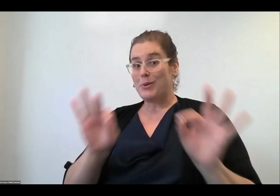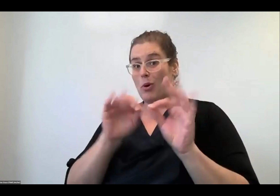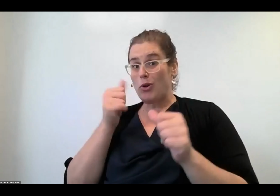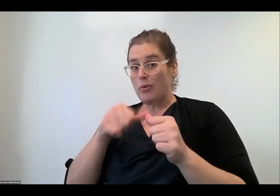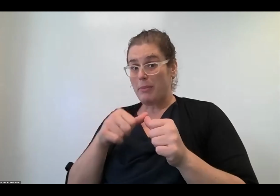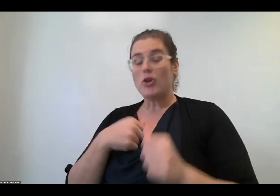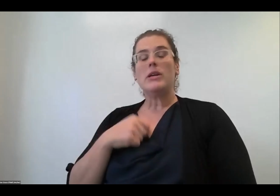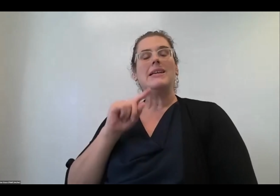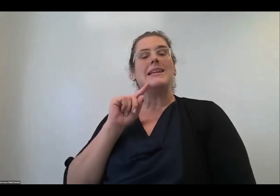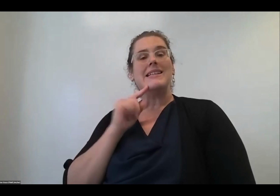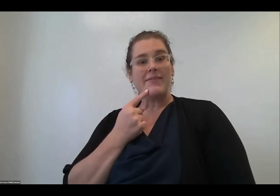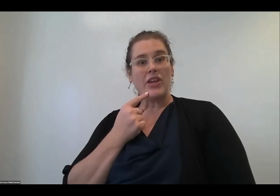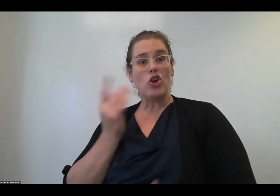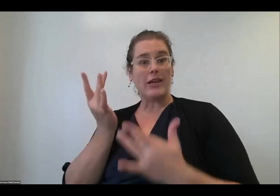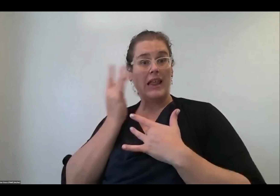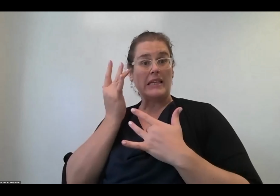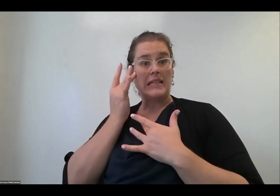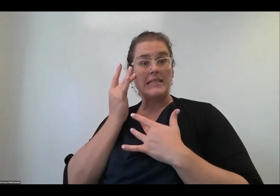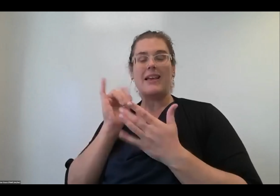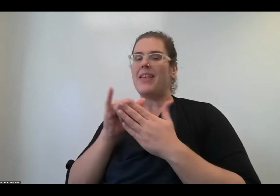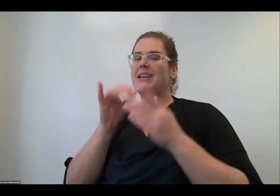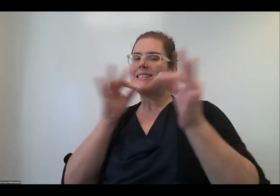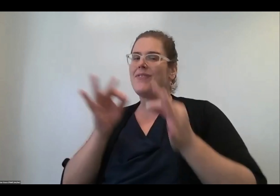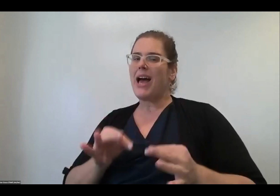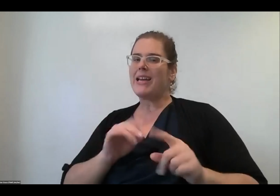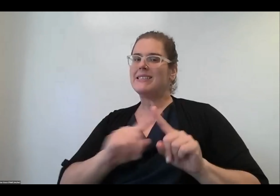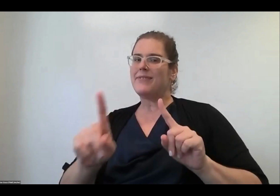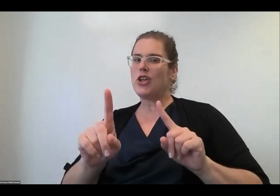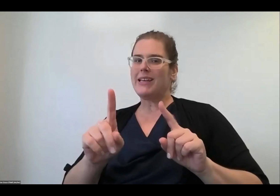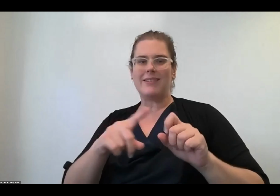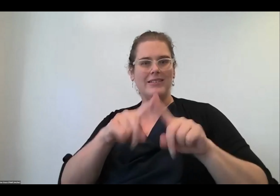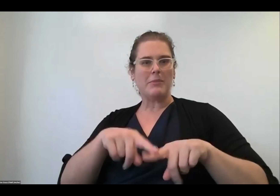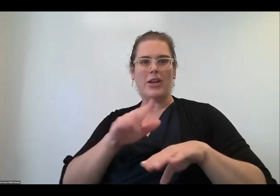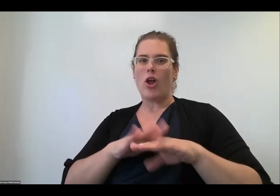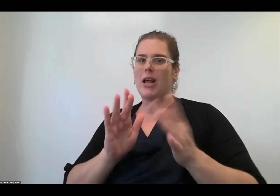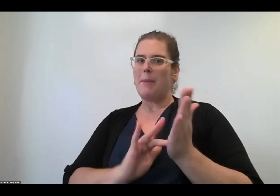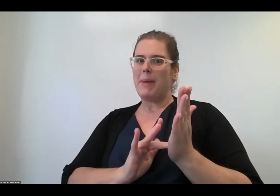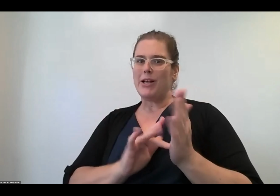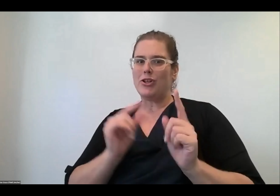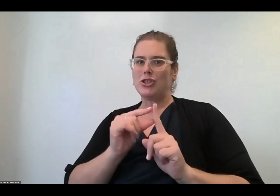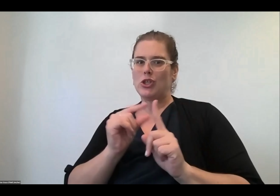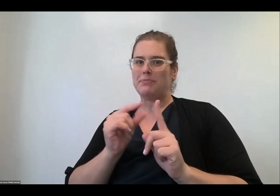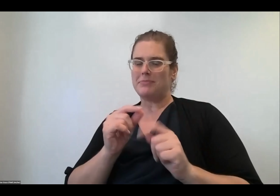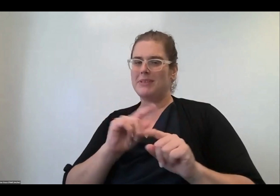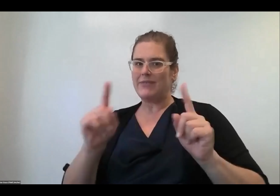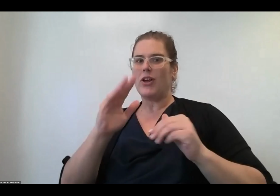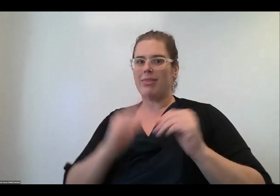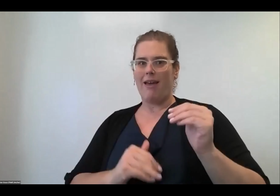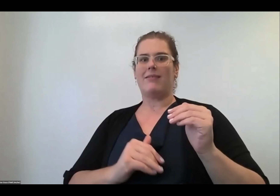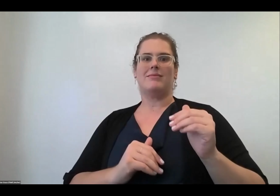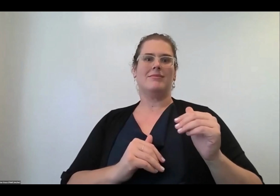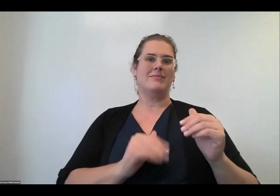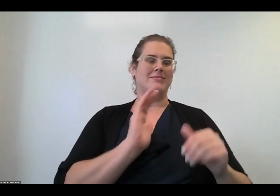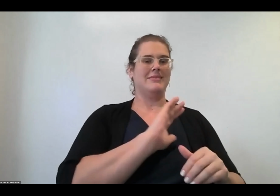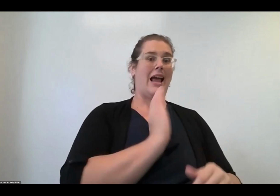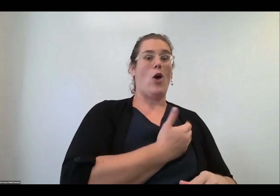severe illness is defined differently in medical terms than it is in our